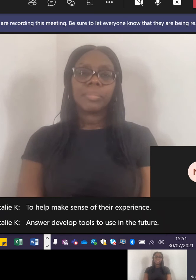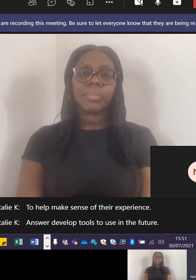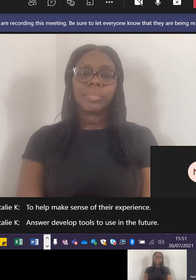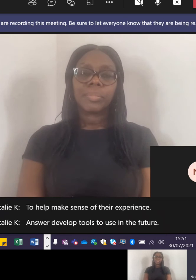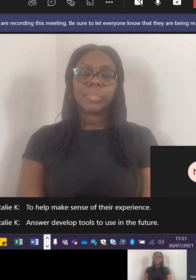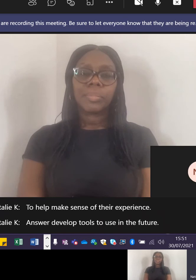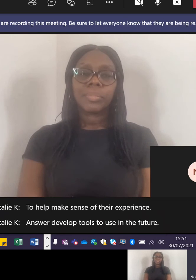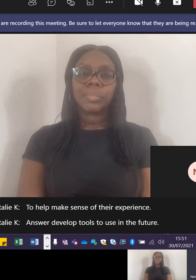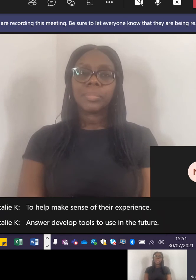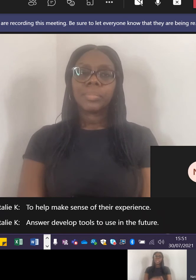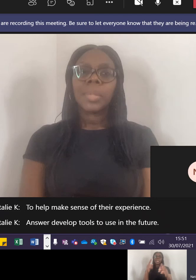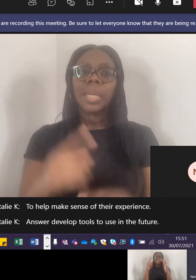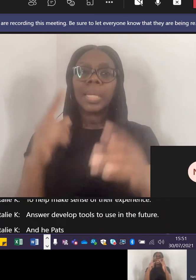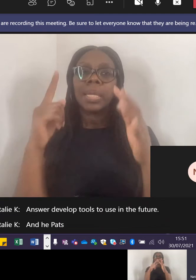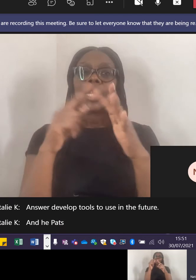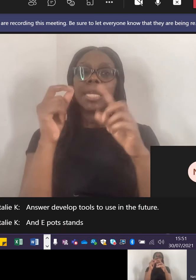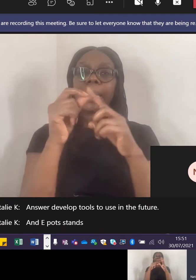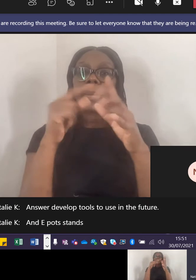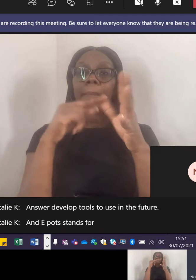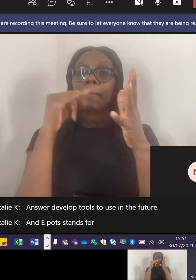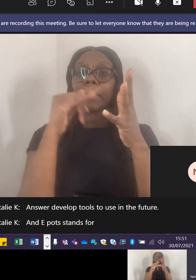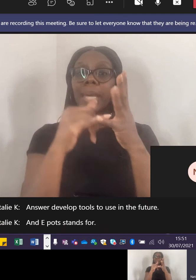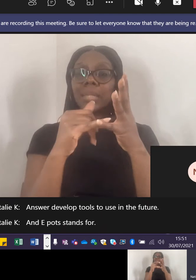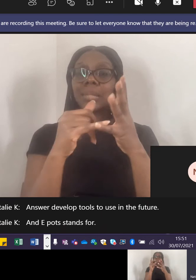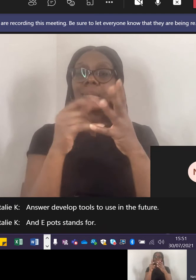And Epats stands for